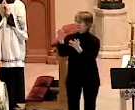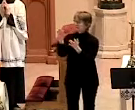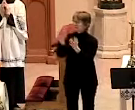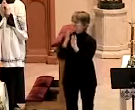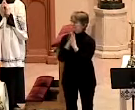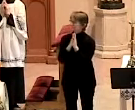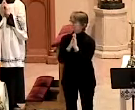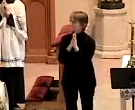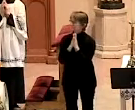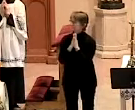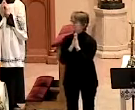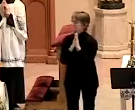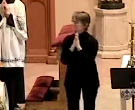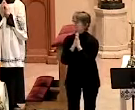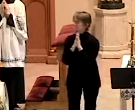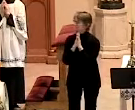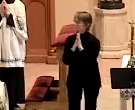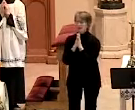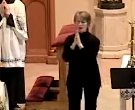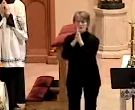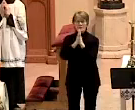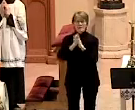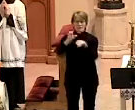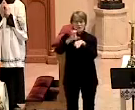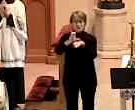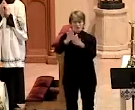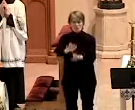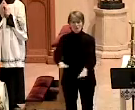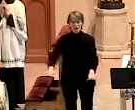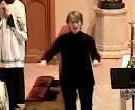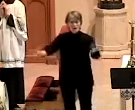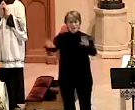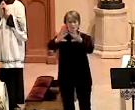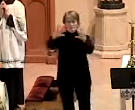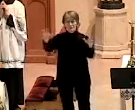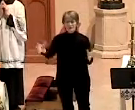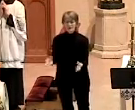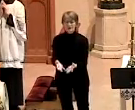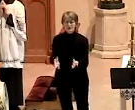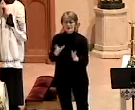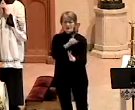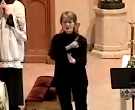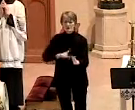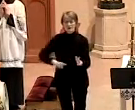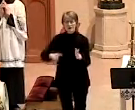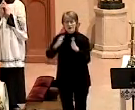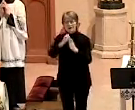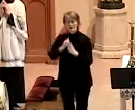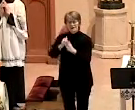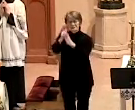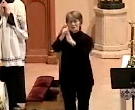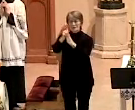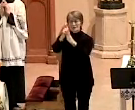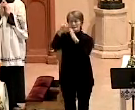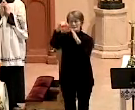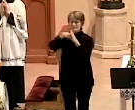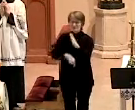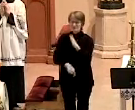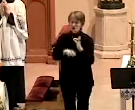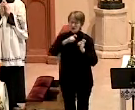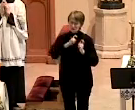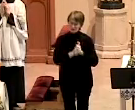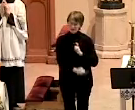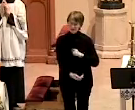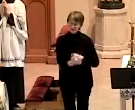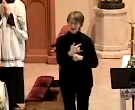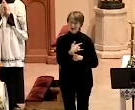us. For the church throughout the world, may the Lord lead us into a deeper conversion of heart through